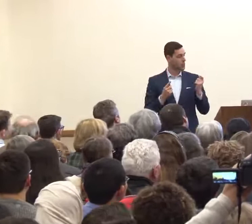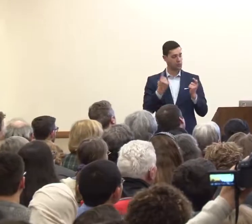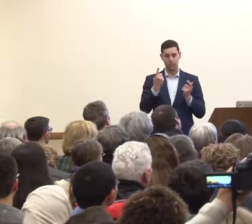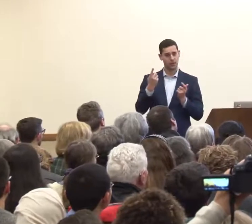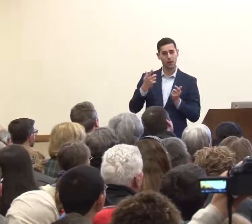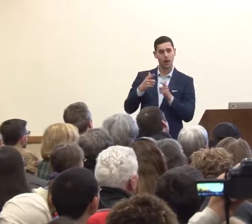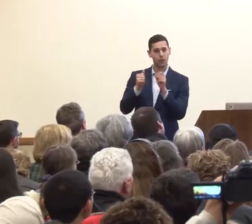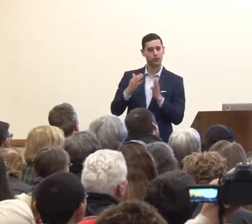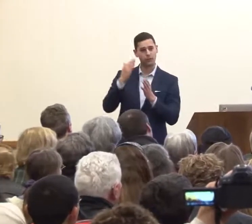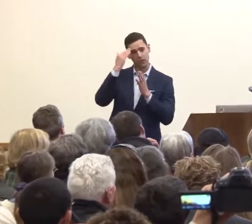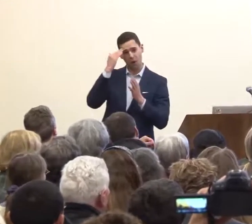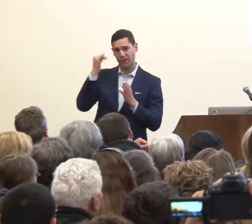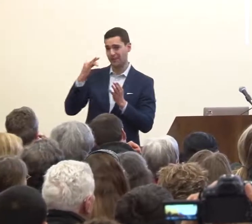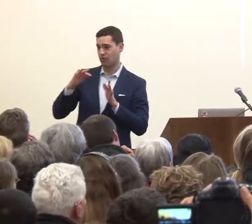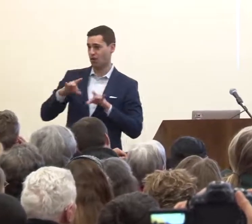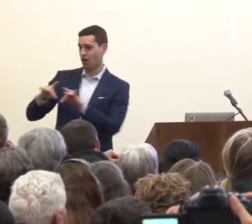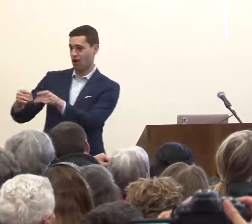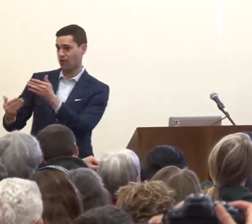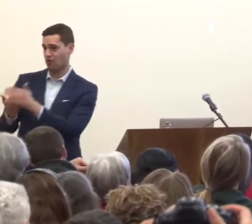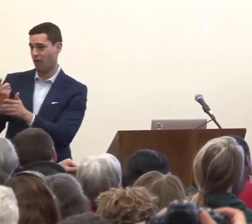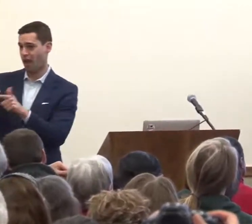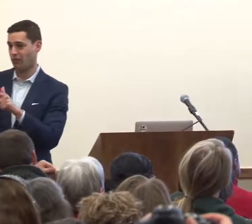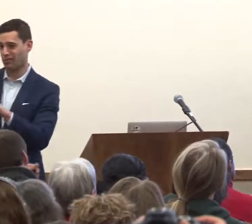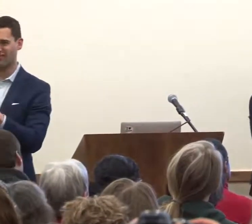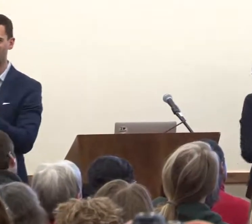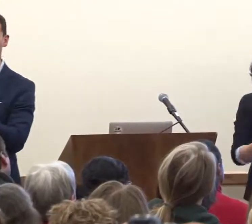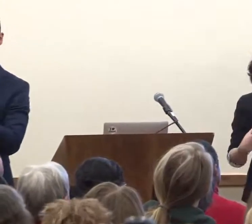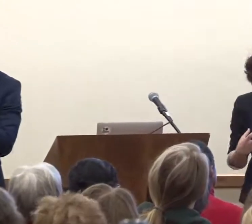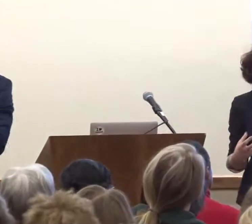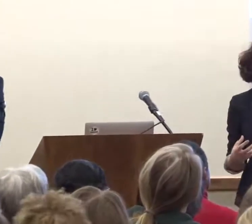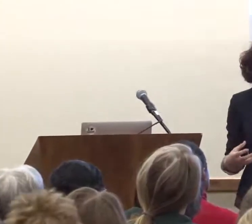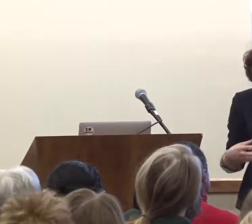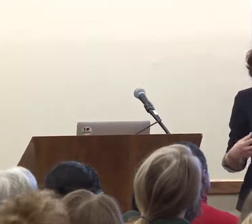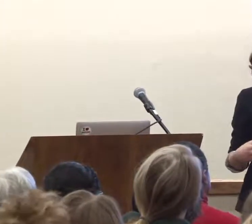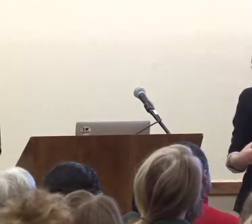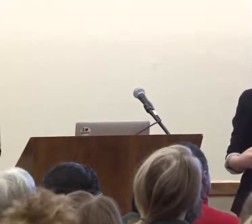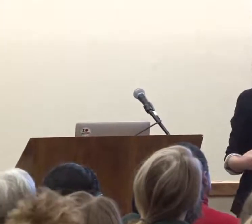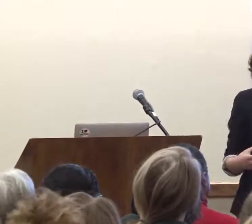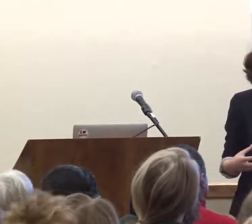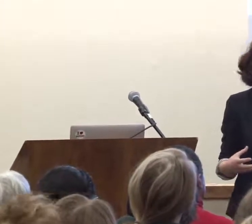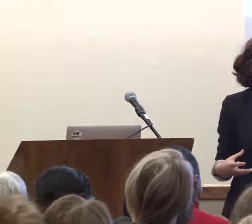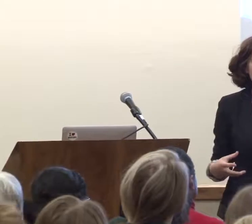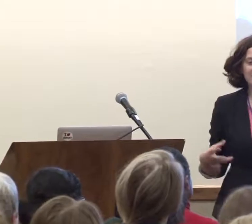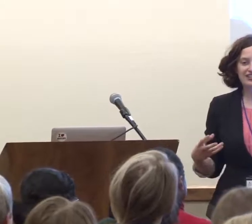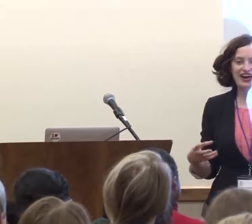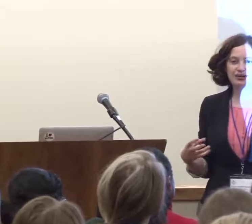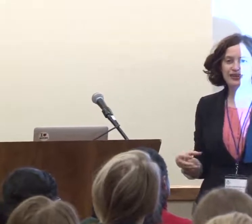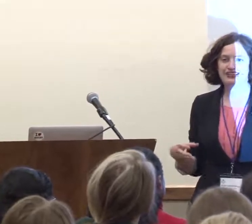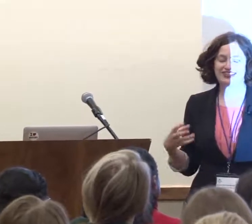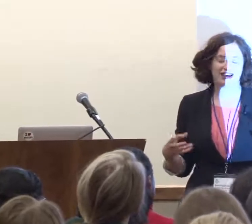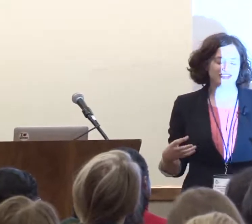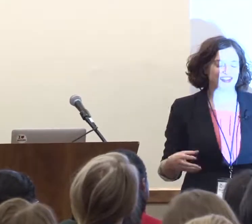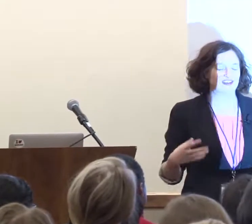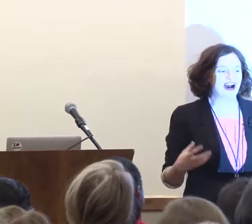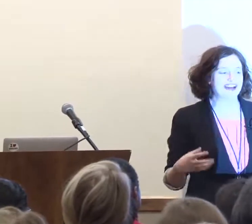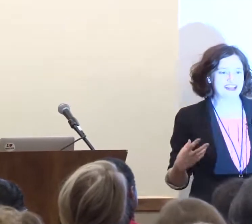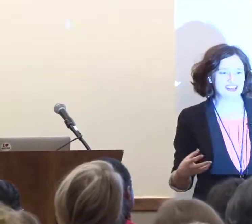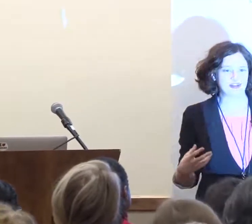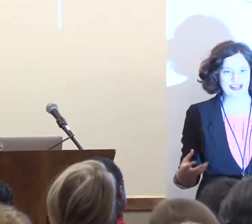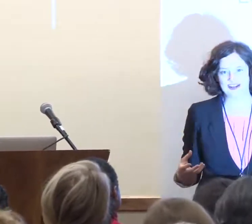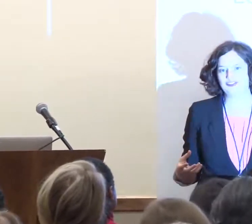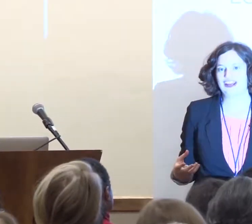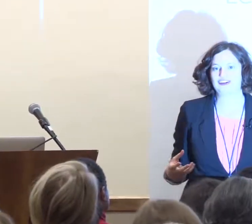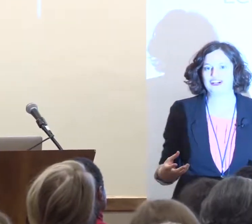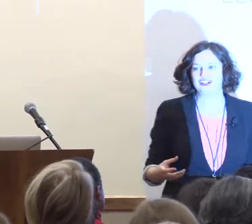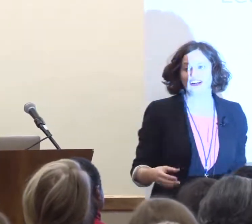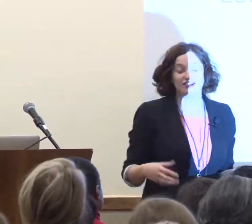new language is really hard if you're not a kid. And one of the things you have to figure out when you're learning a new language is how to make sounds that are not in